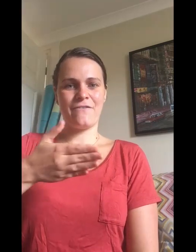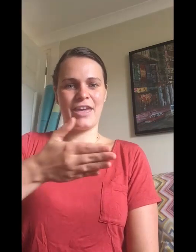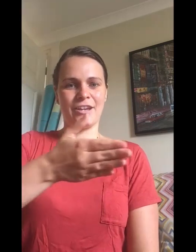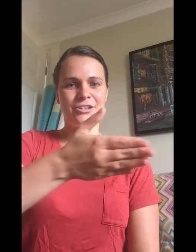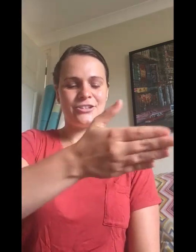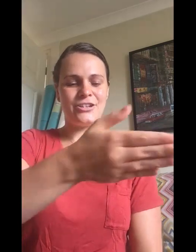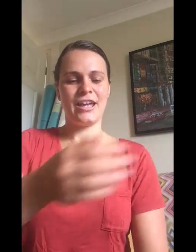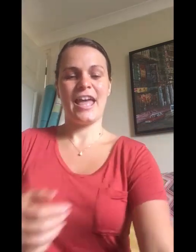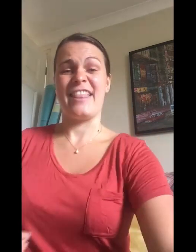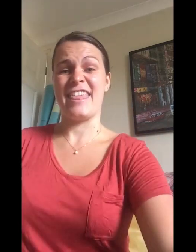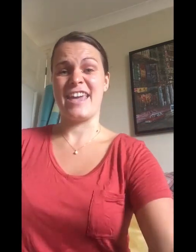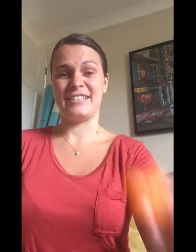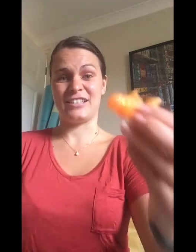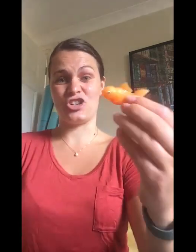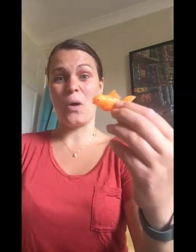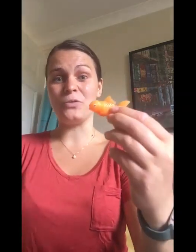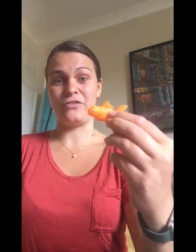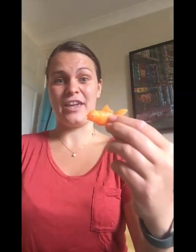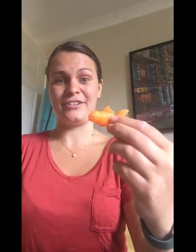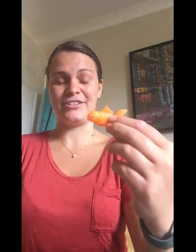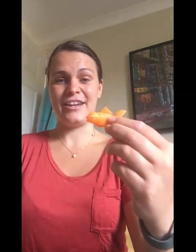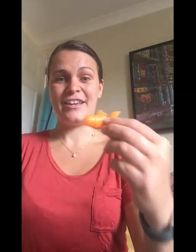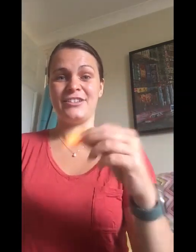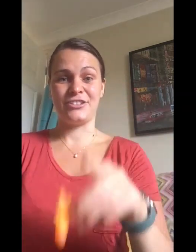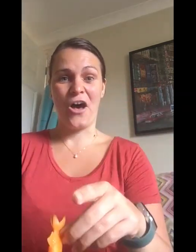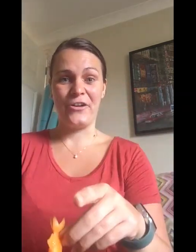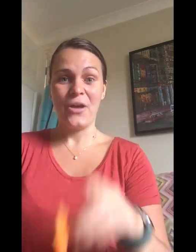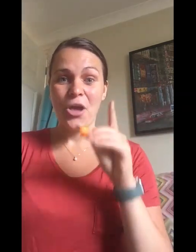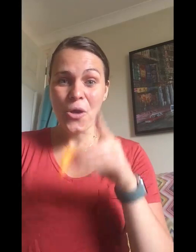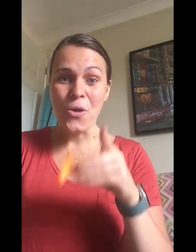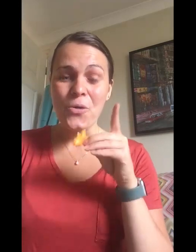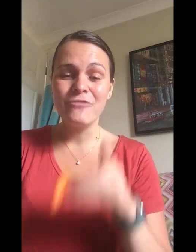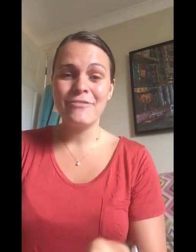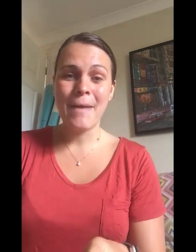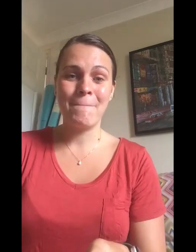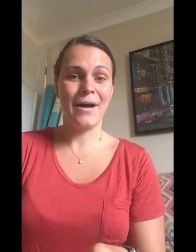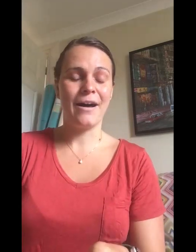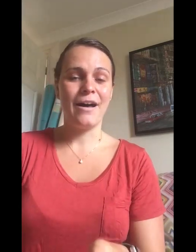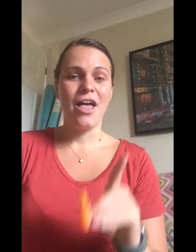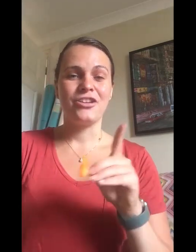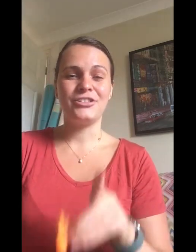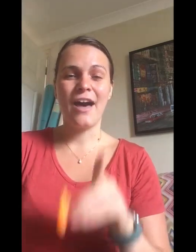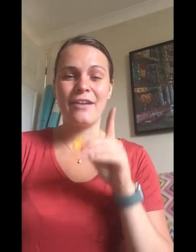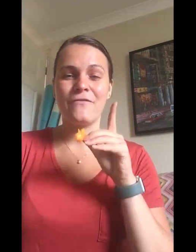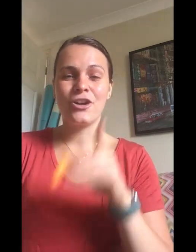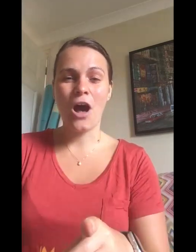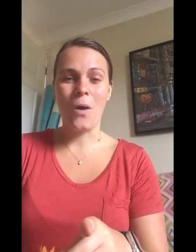Fish. And this is a goldfish. So, who can remember the sign for